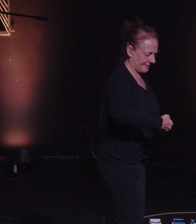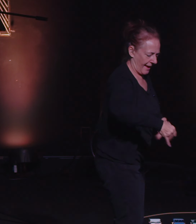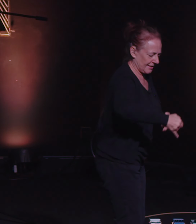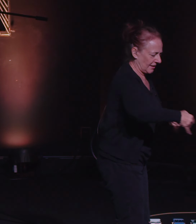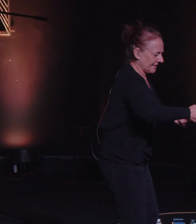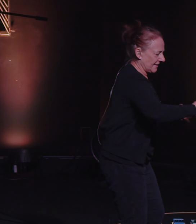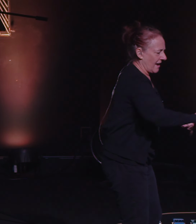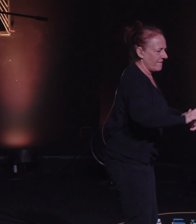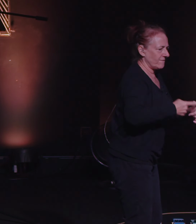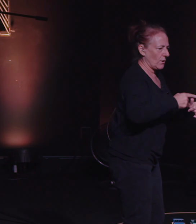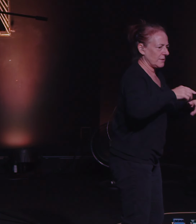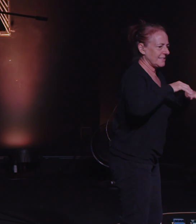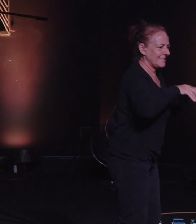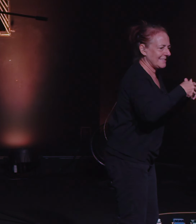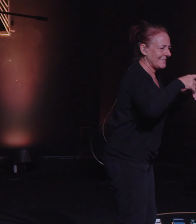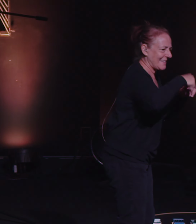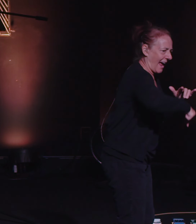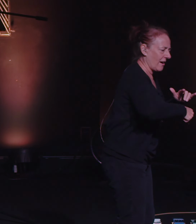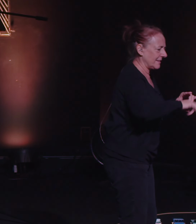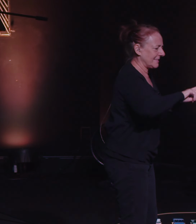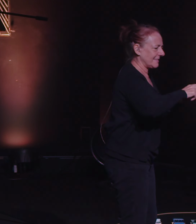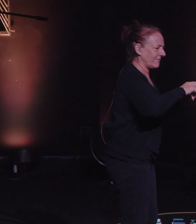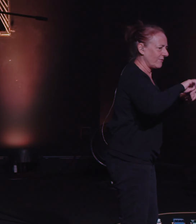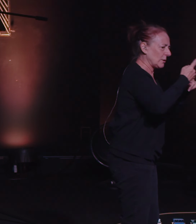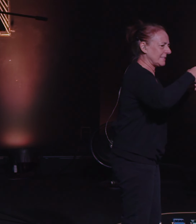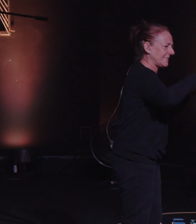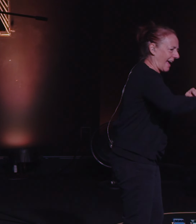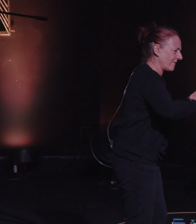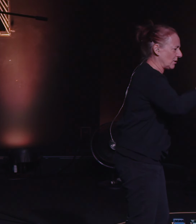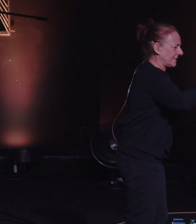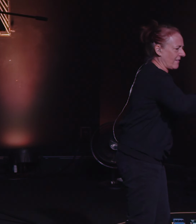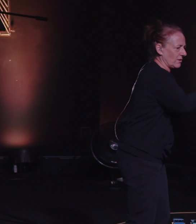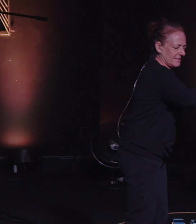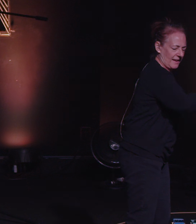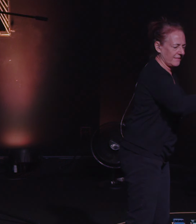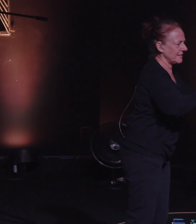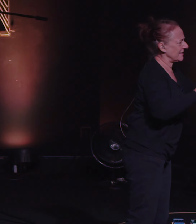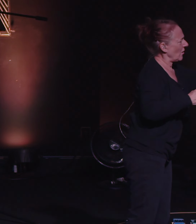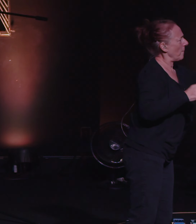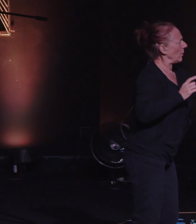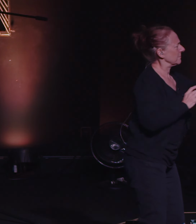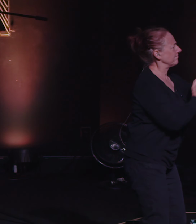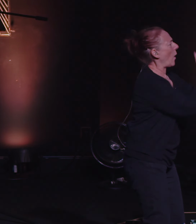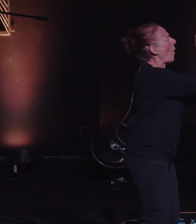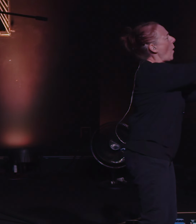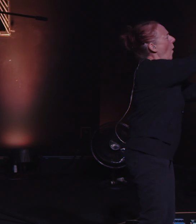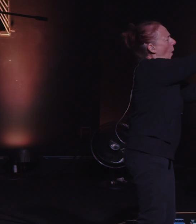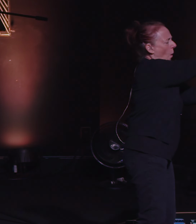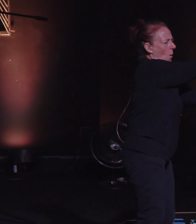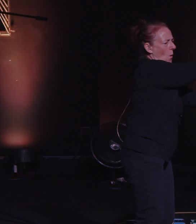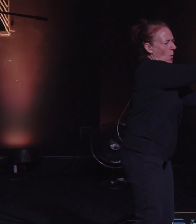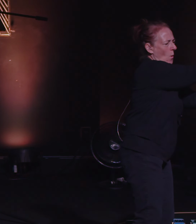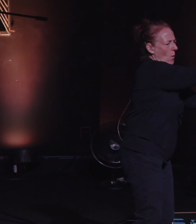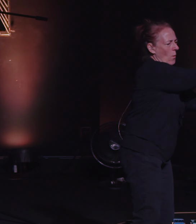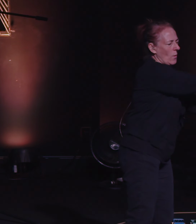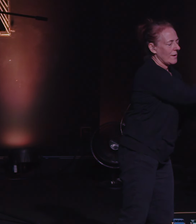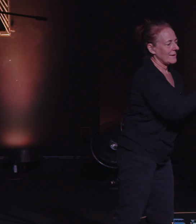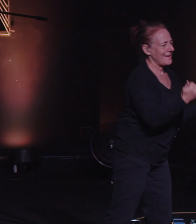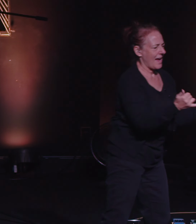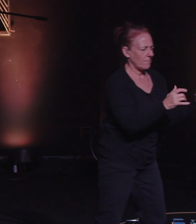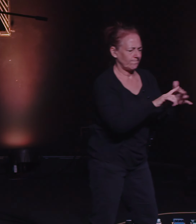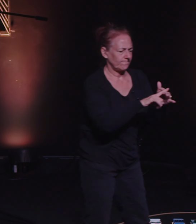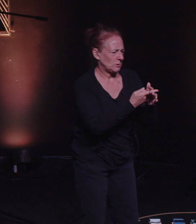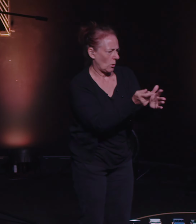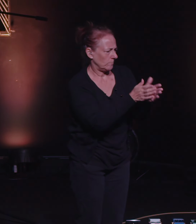is the goal line right here where we're going to try to get across. These are the goal posts where we're going to kick field goals. Now let's get started.